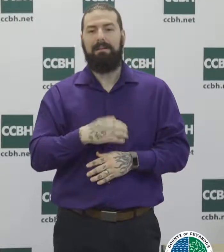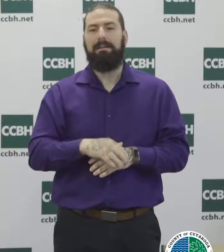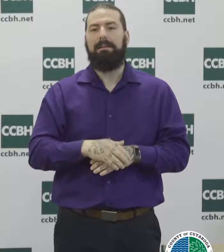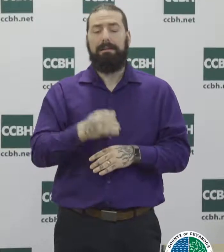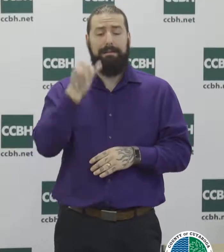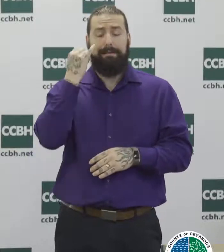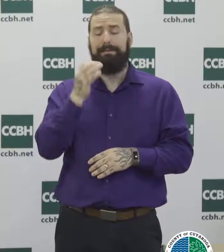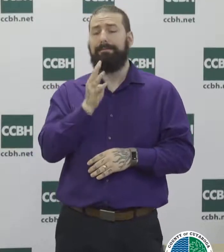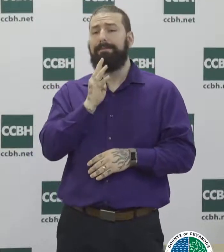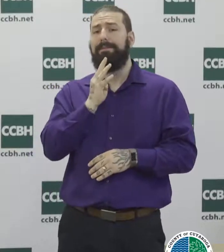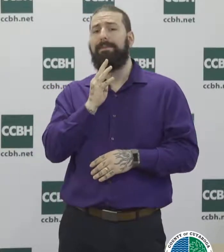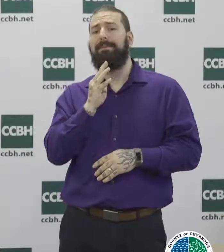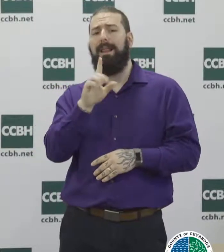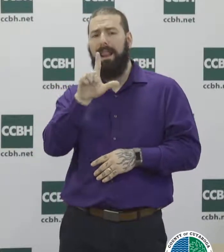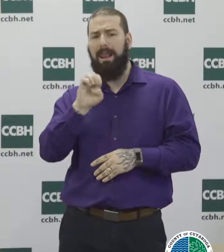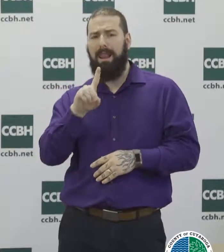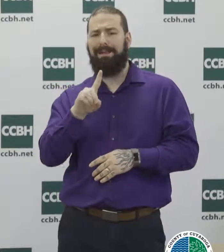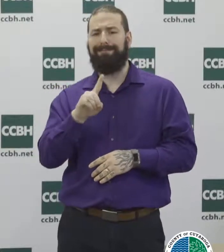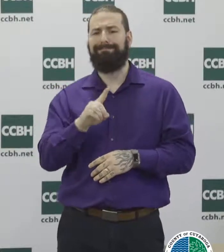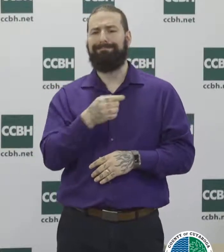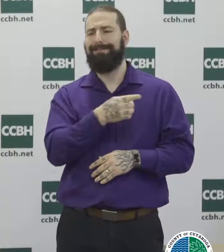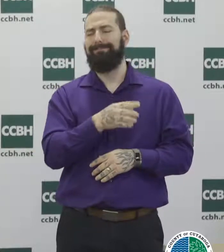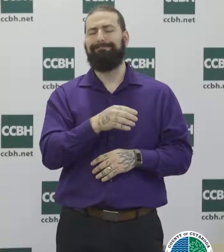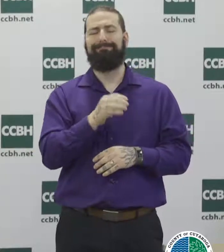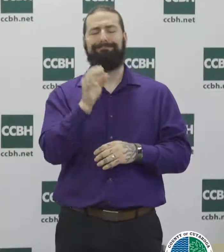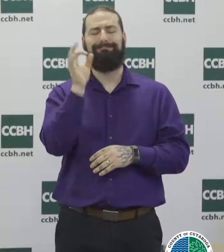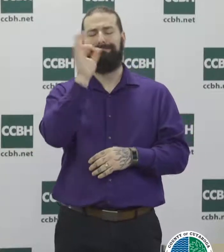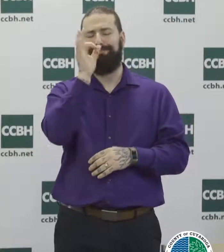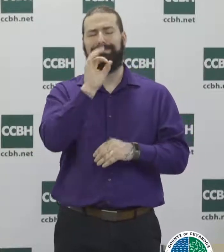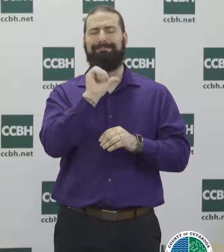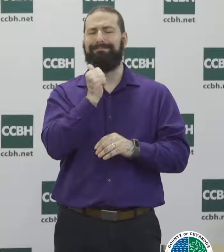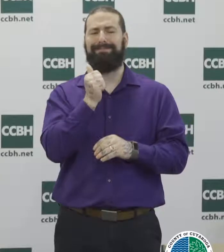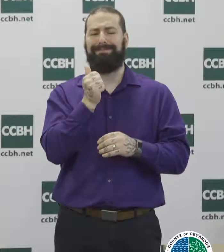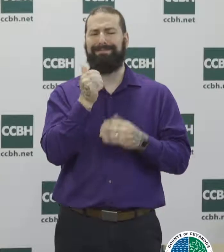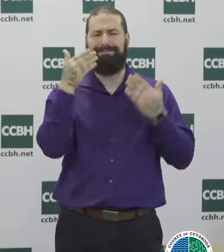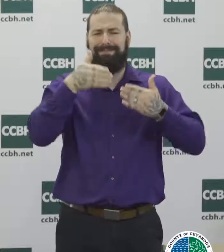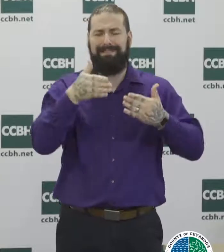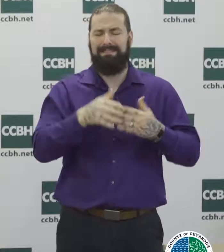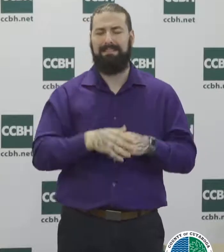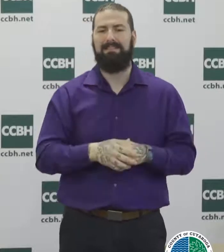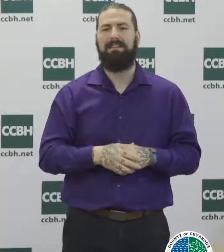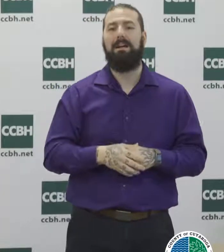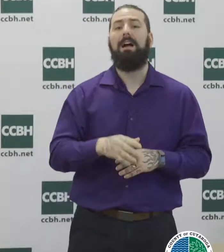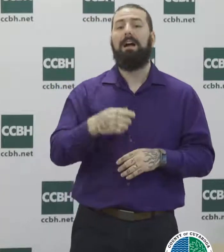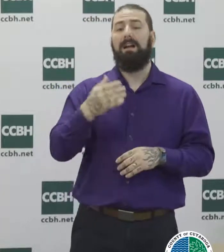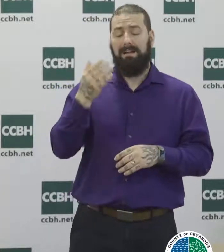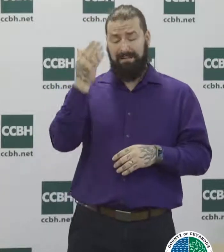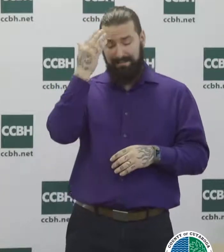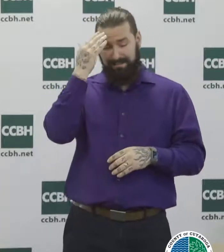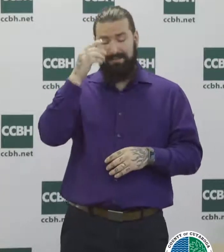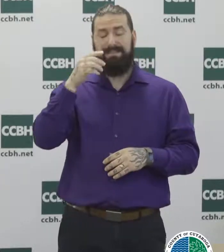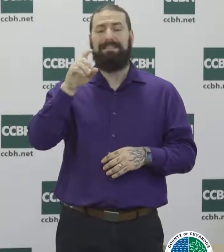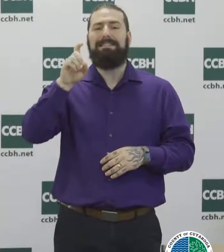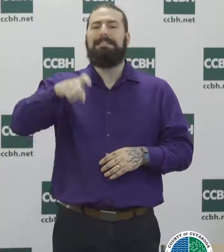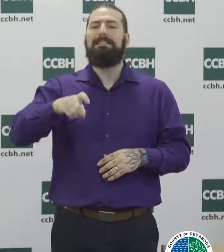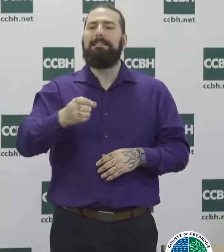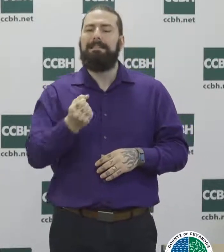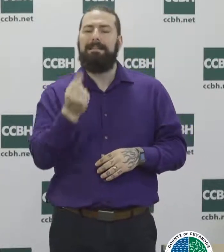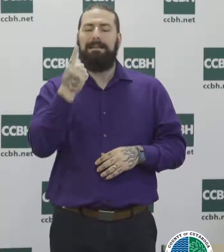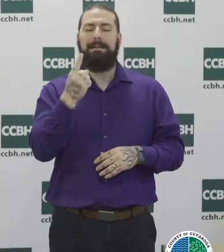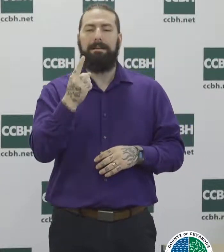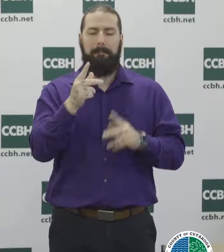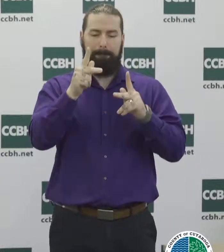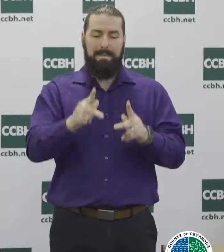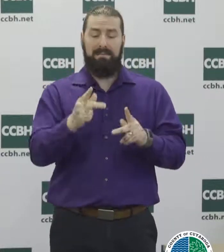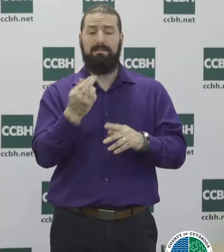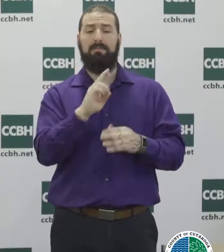heard. I learned that day that I had to understand the person or the community's priorities if I